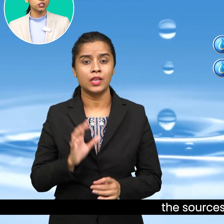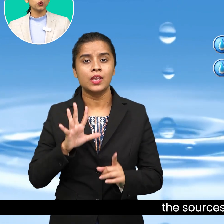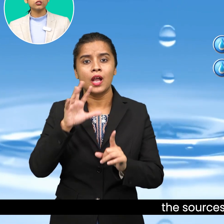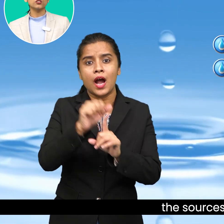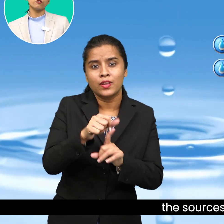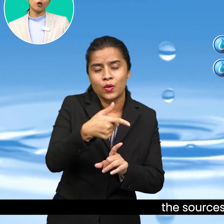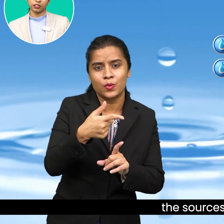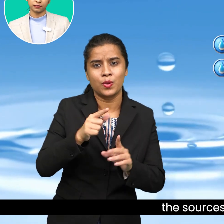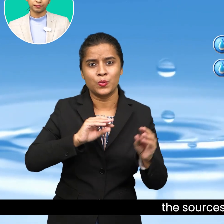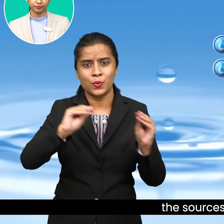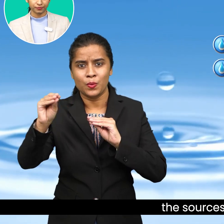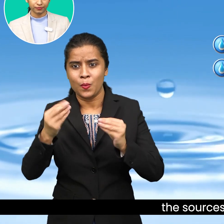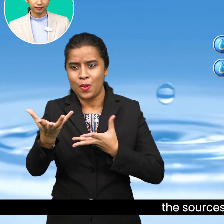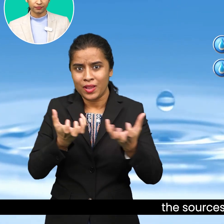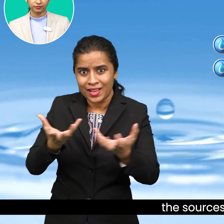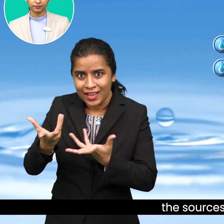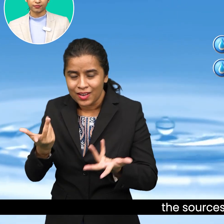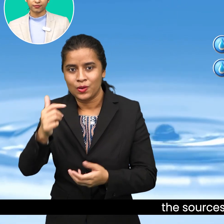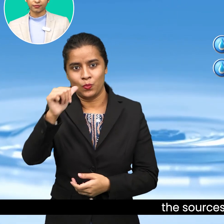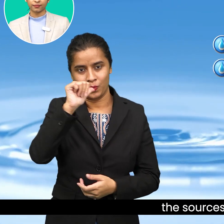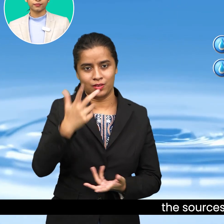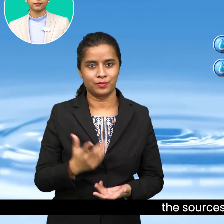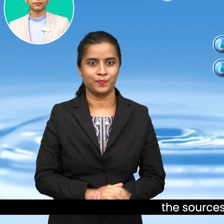identify the sources of water,